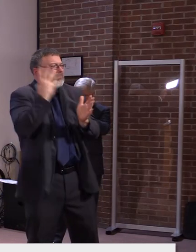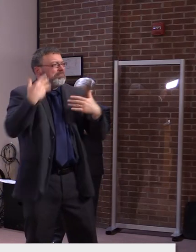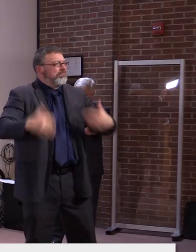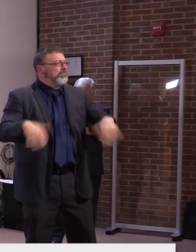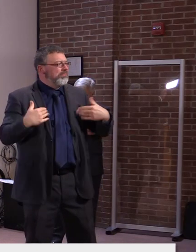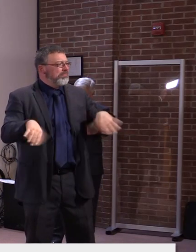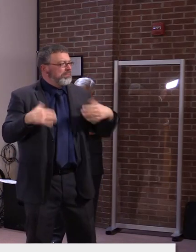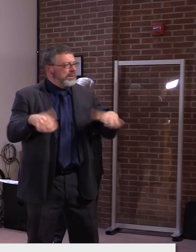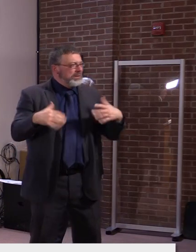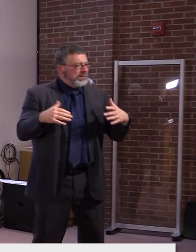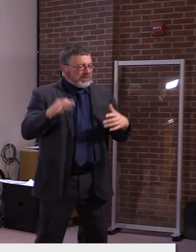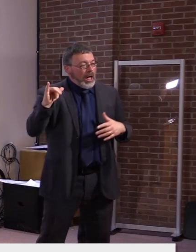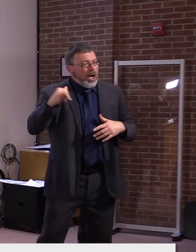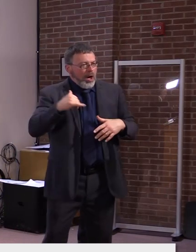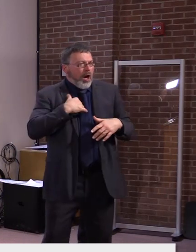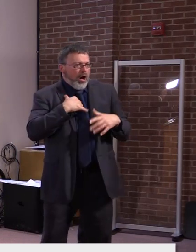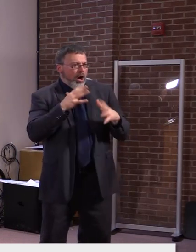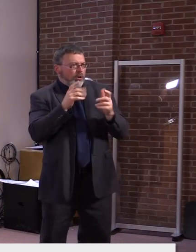that.